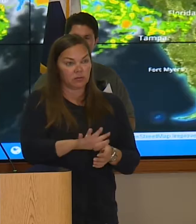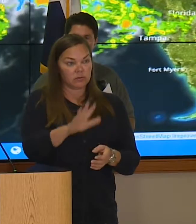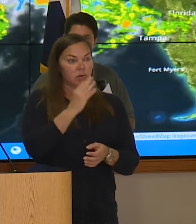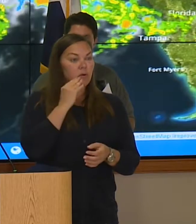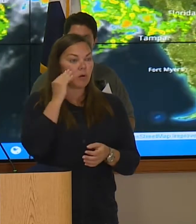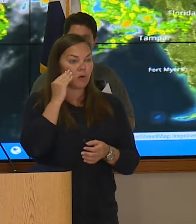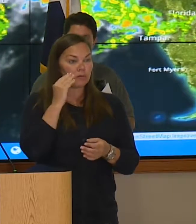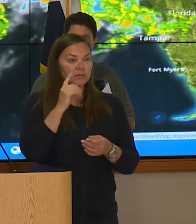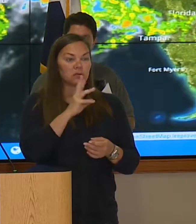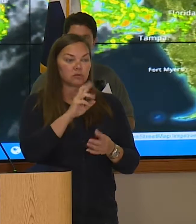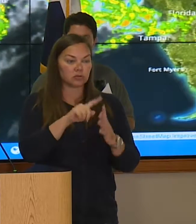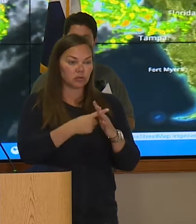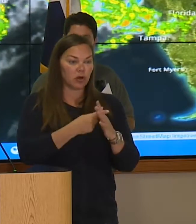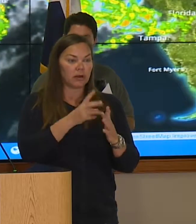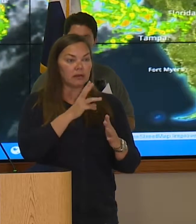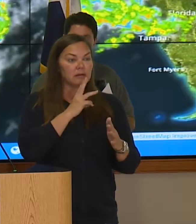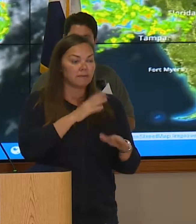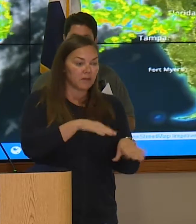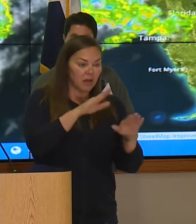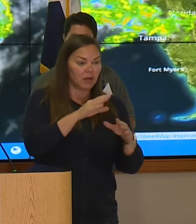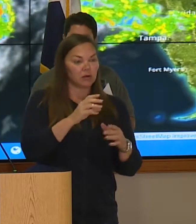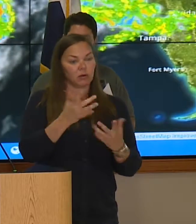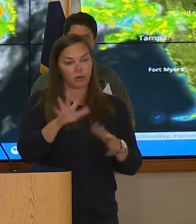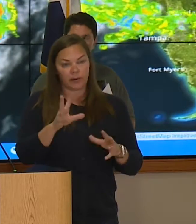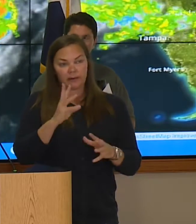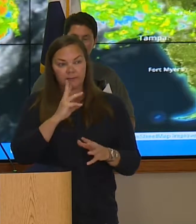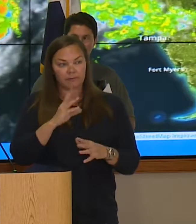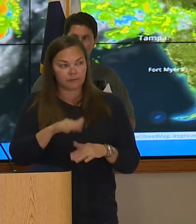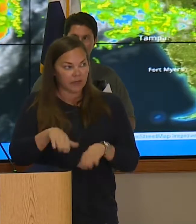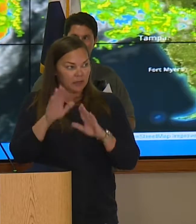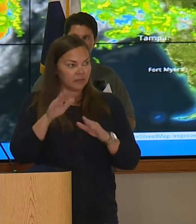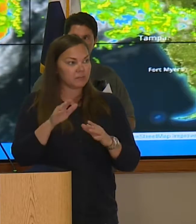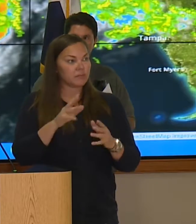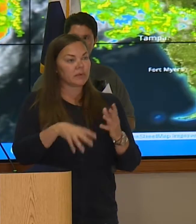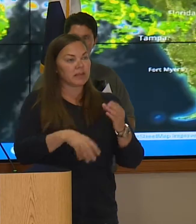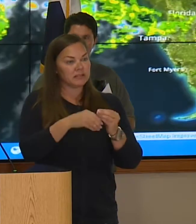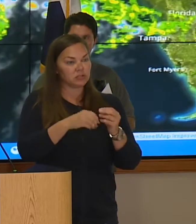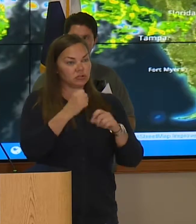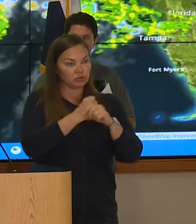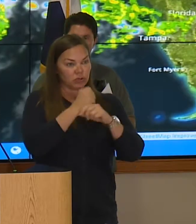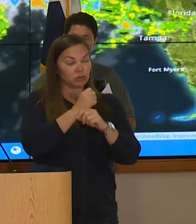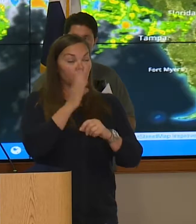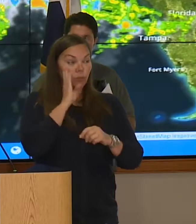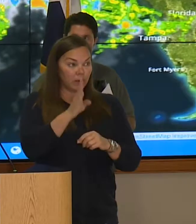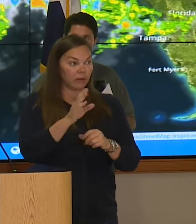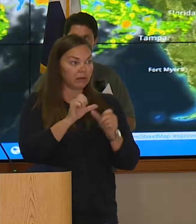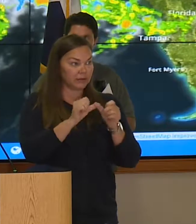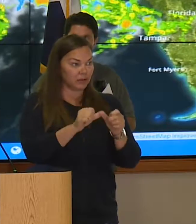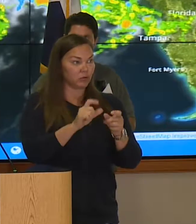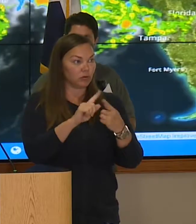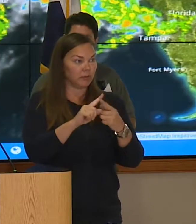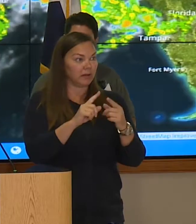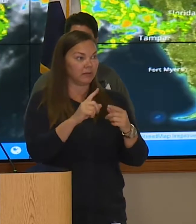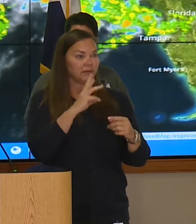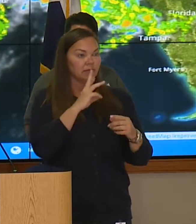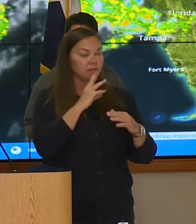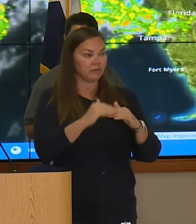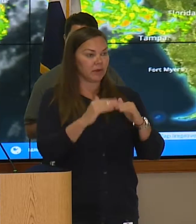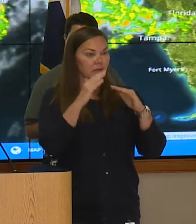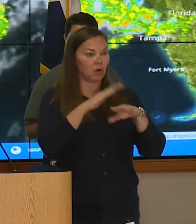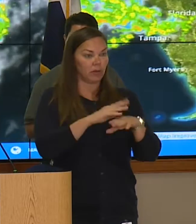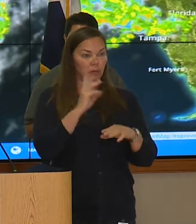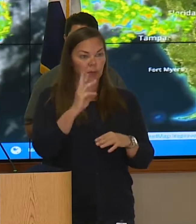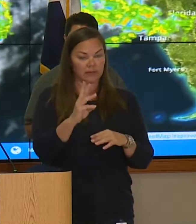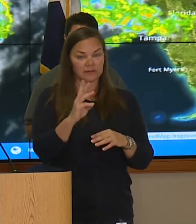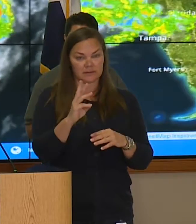that are taking on water are flooded already. Additional structures will be flooded to the west of the homes that have already